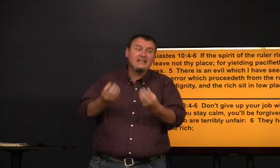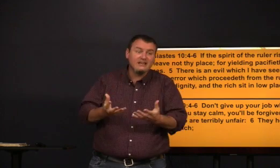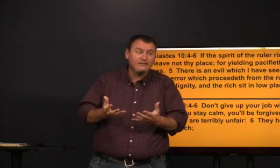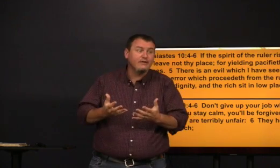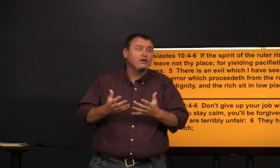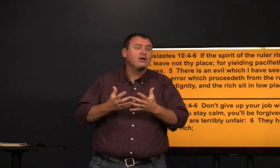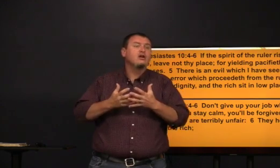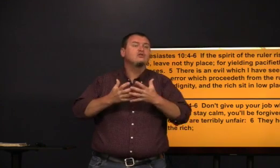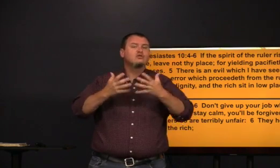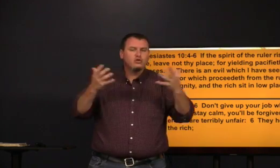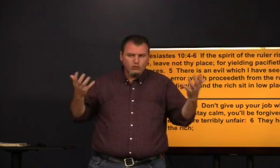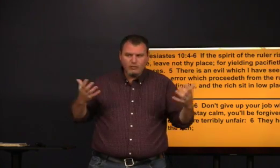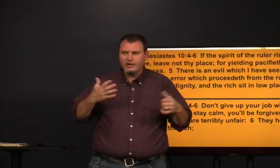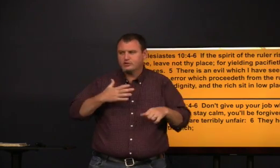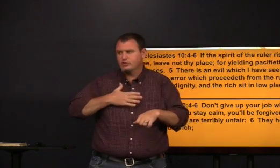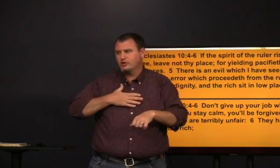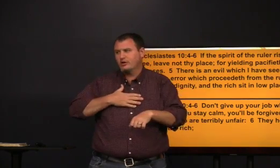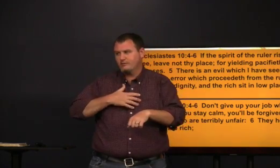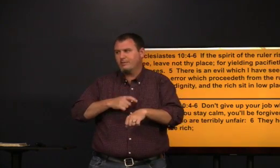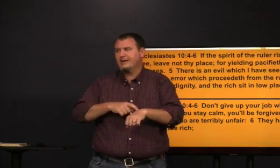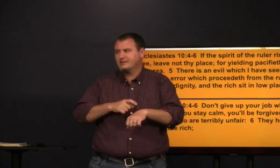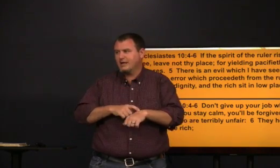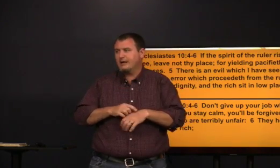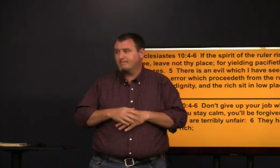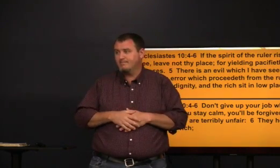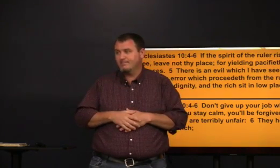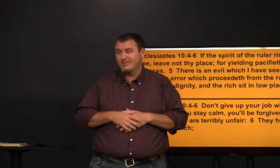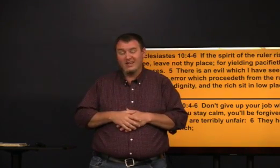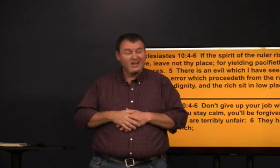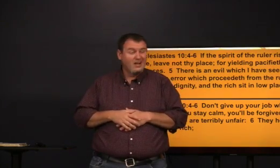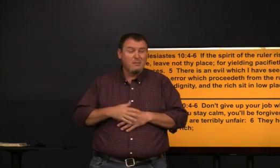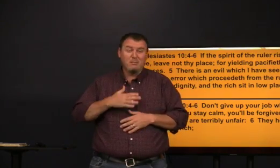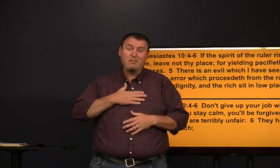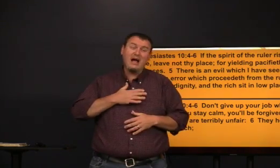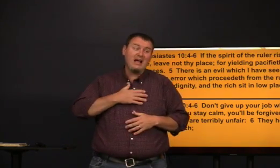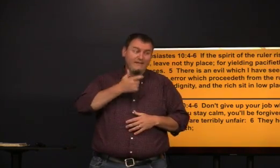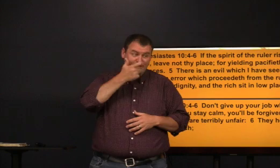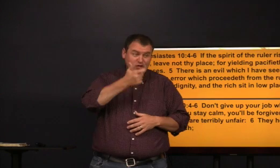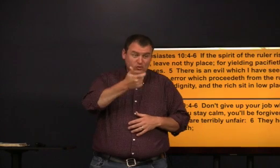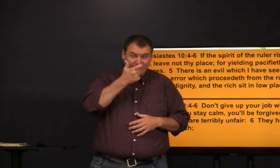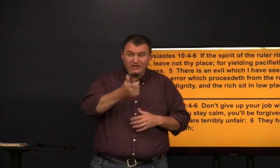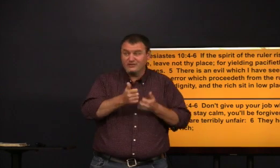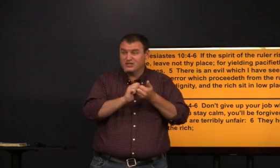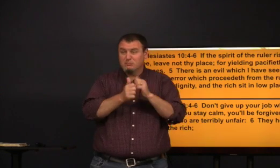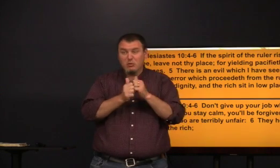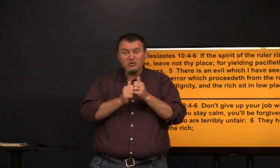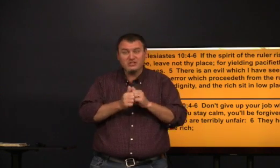give too much of my time. My viewing of sports